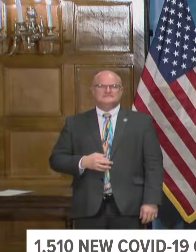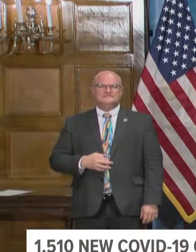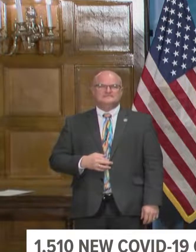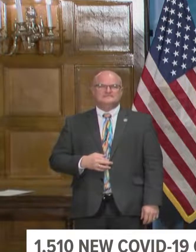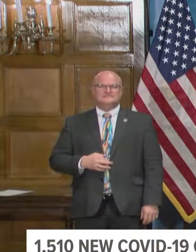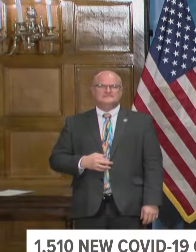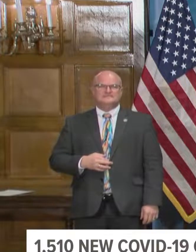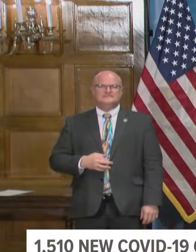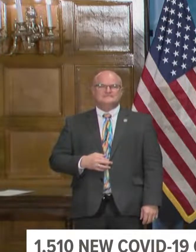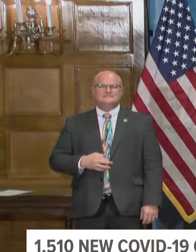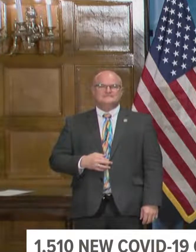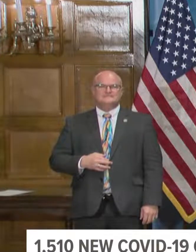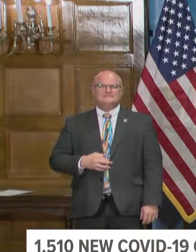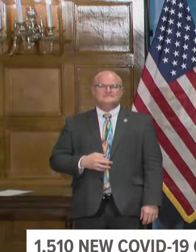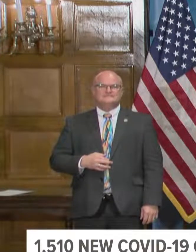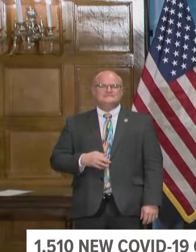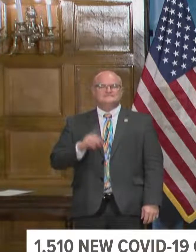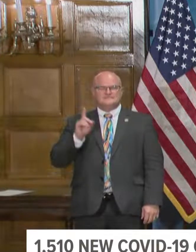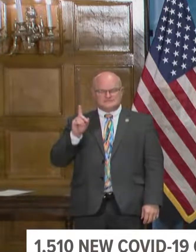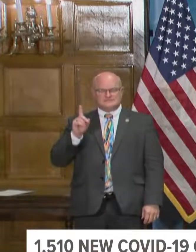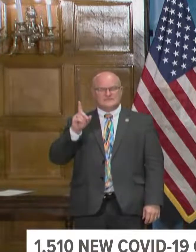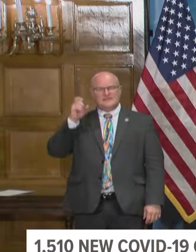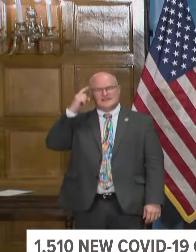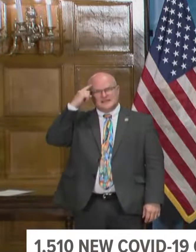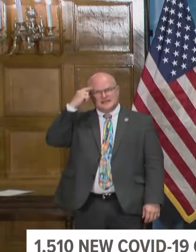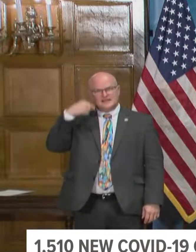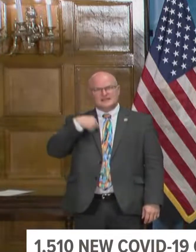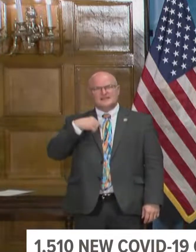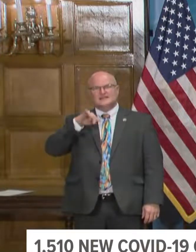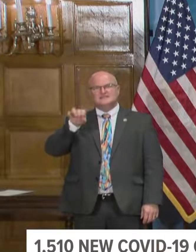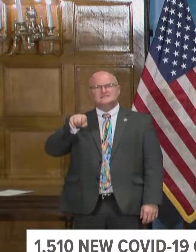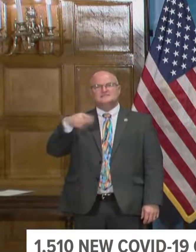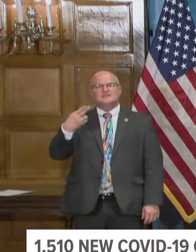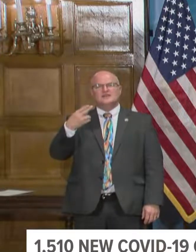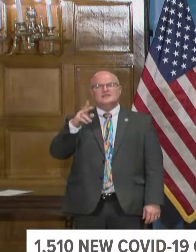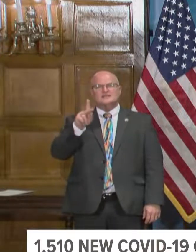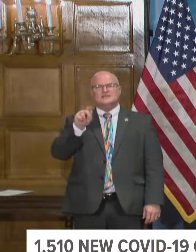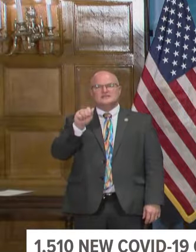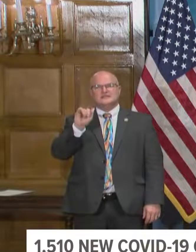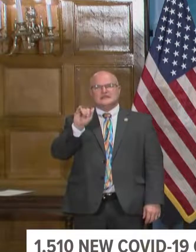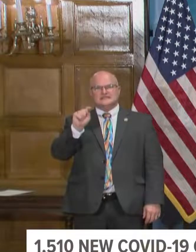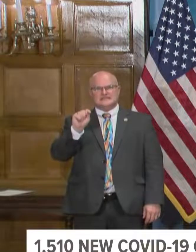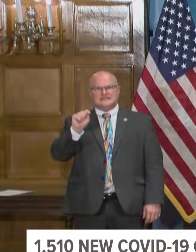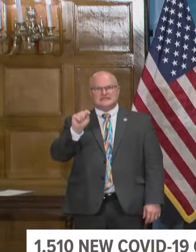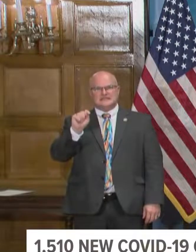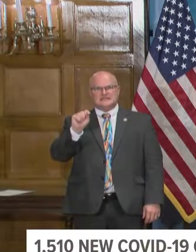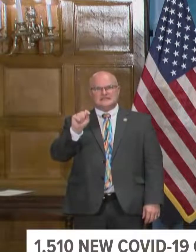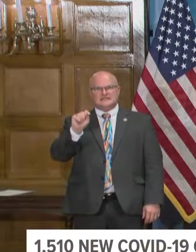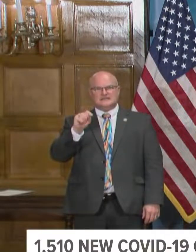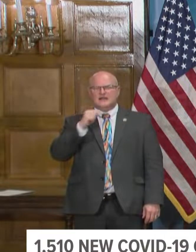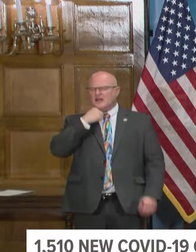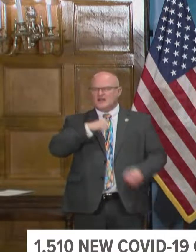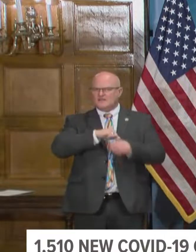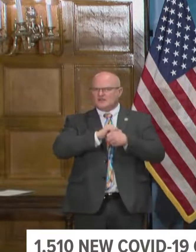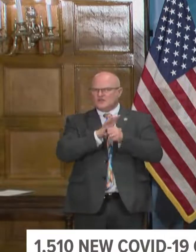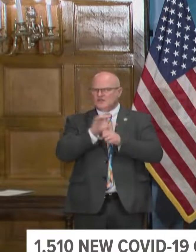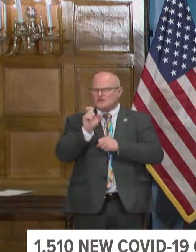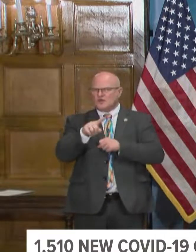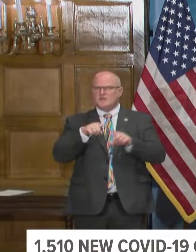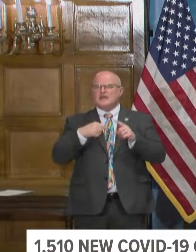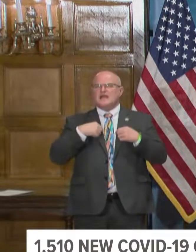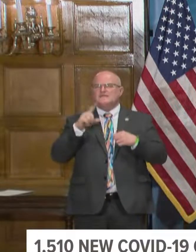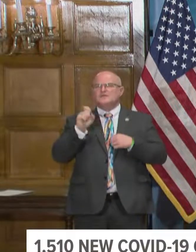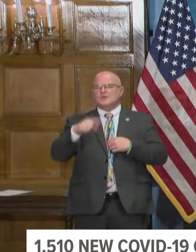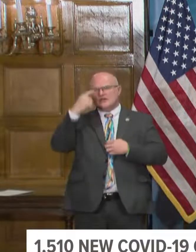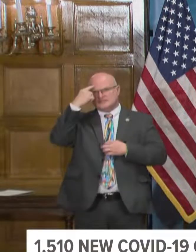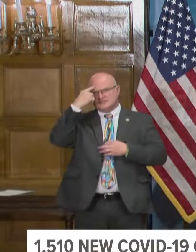Next question. Hey, Governor. Hey, Governor. This is Josh with KEIT. I don't have a coronavirus question, but I do have a question